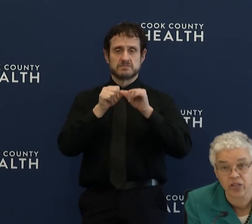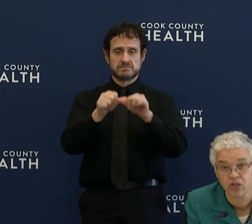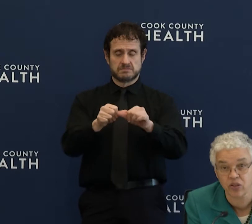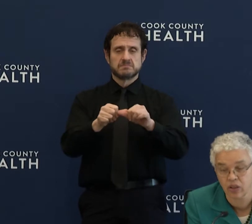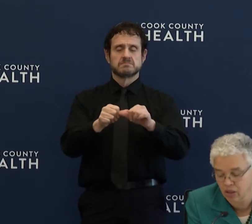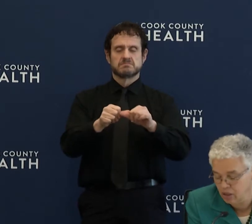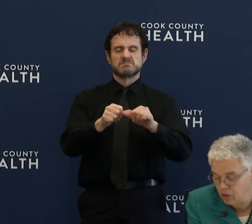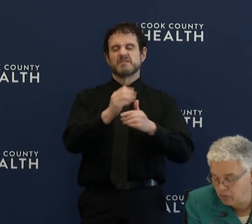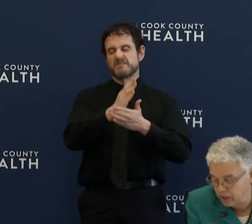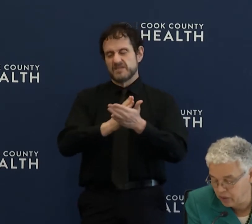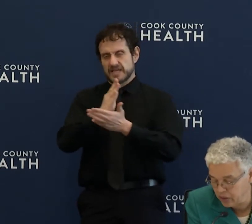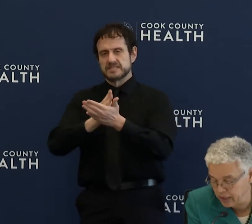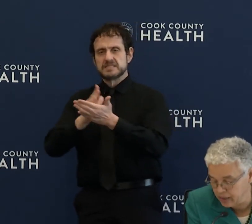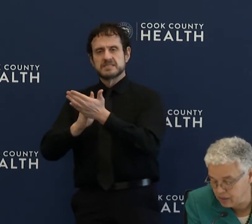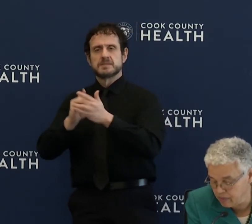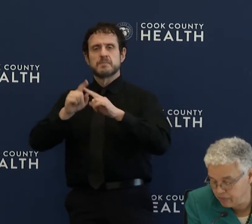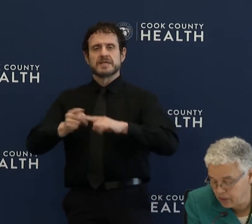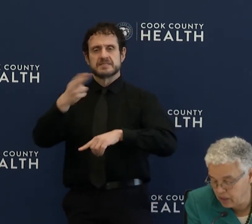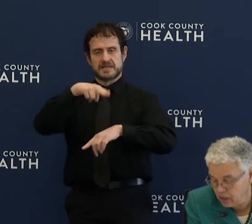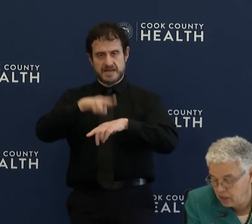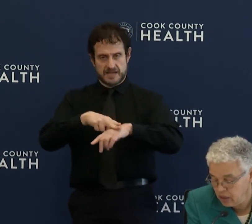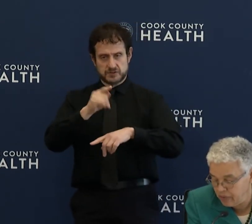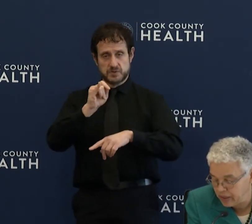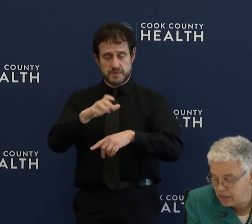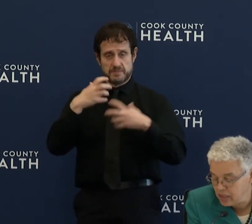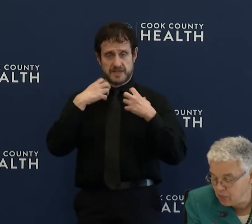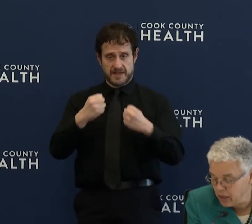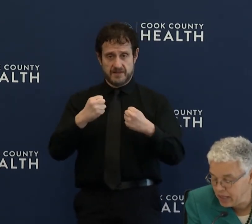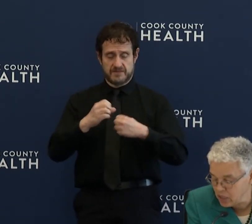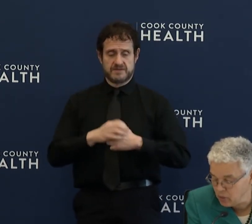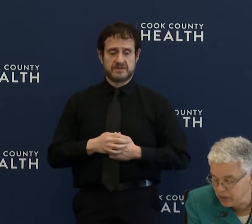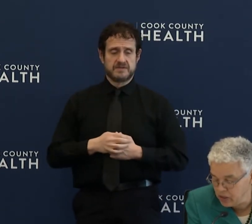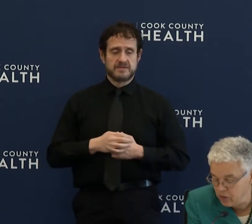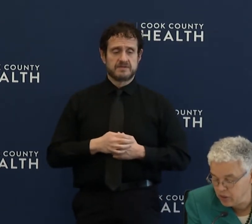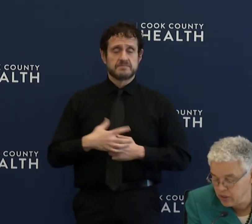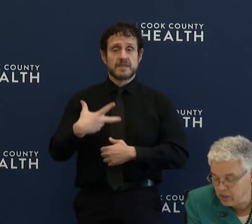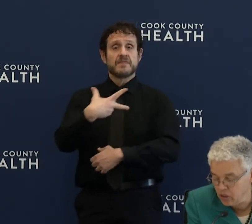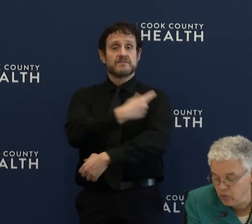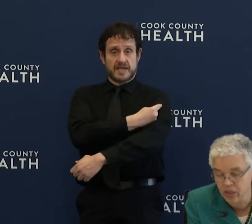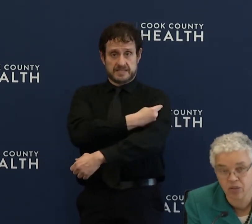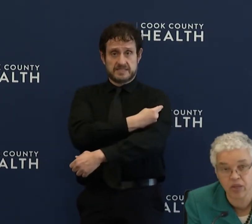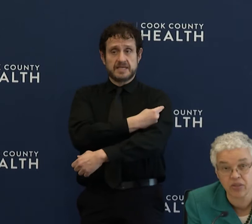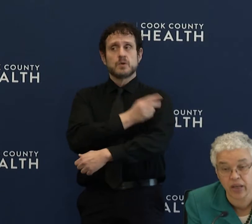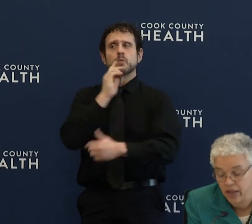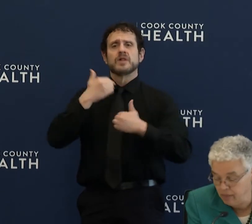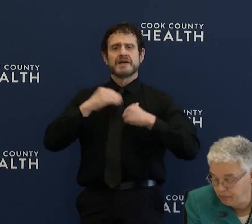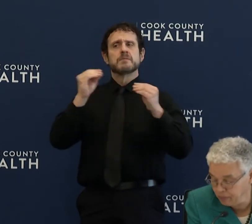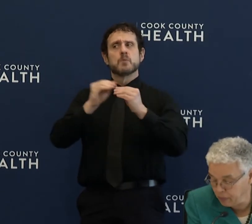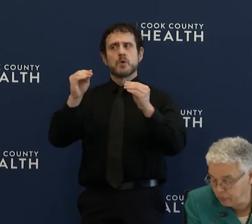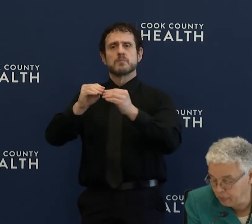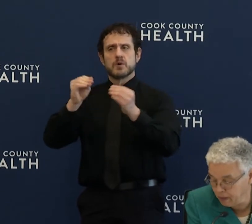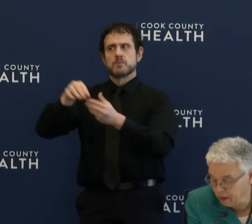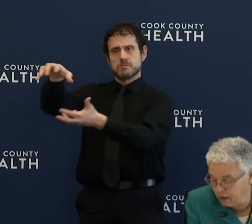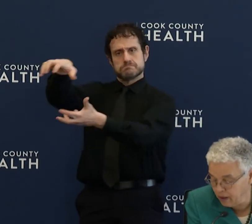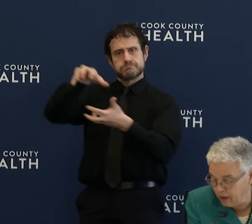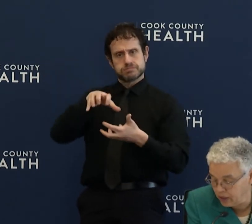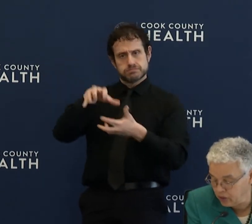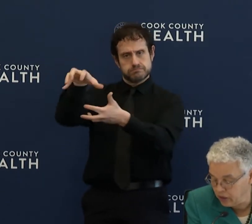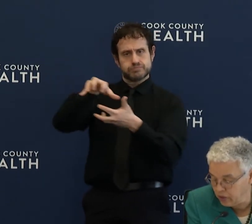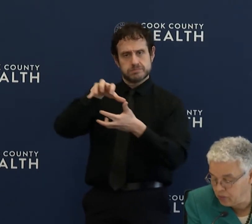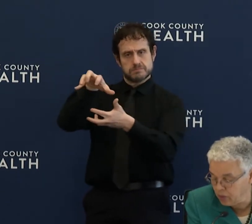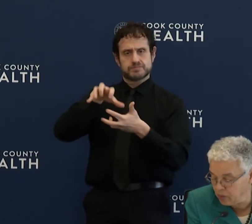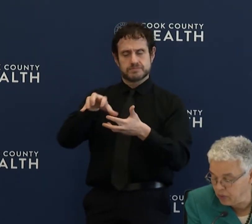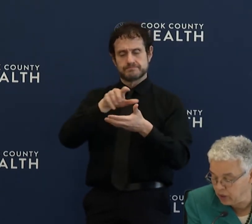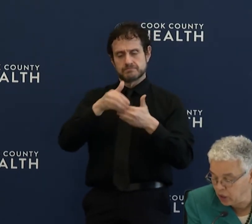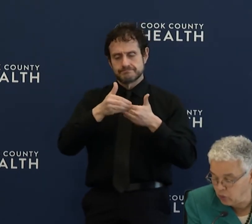on national public health guidance. The vaccine supply is expected to increase in the weeks and months ahead, and